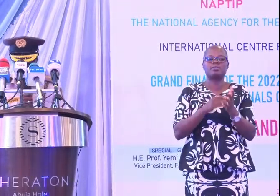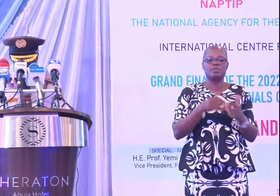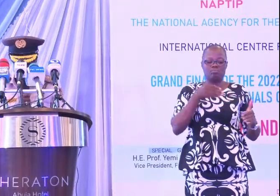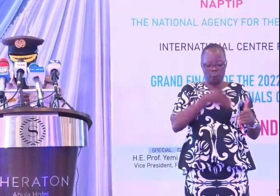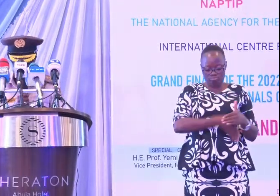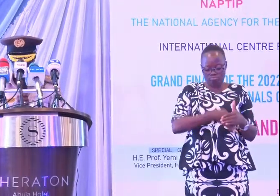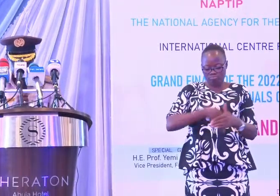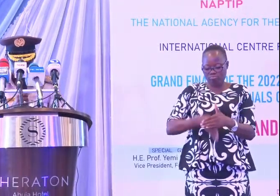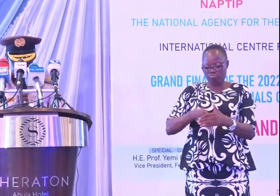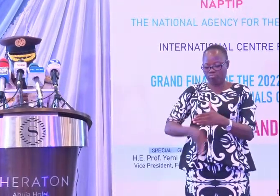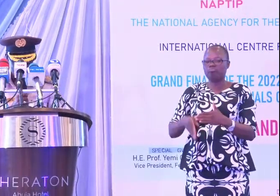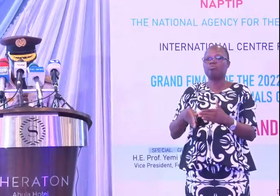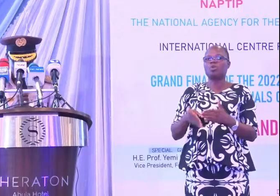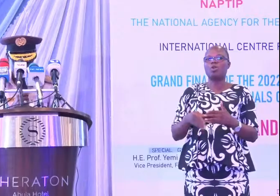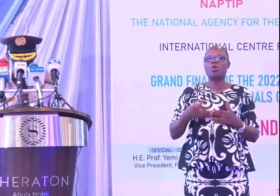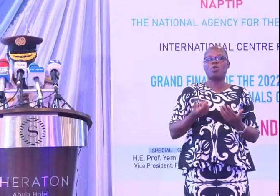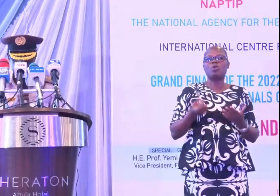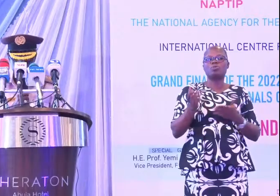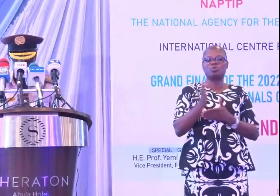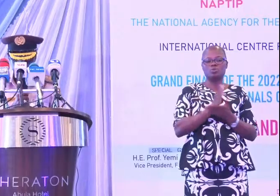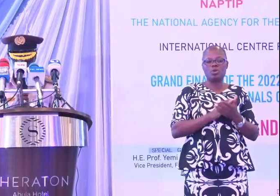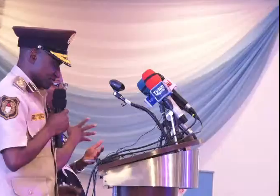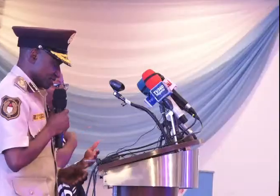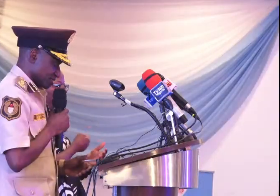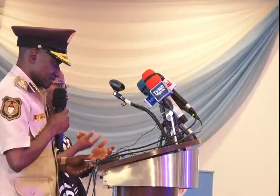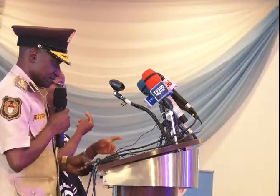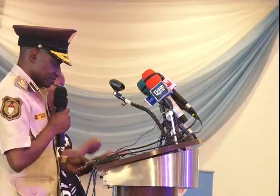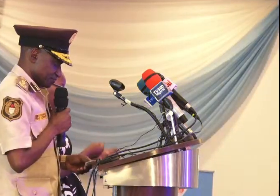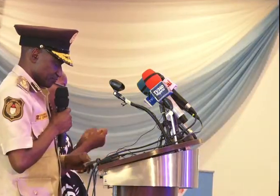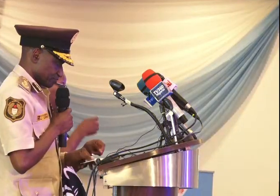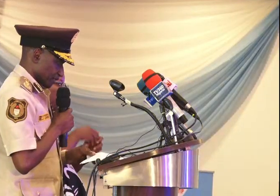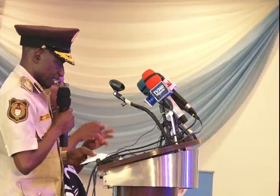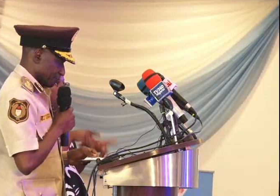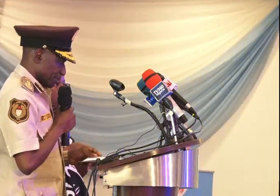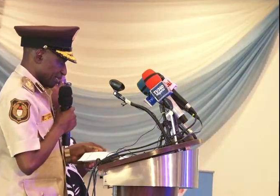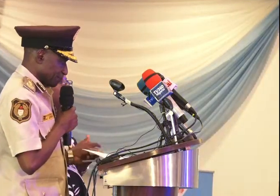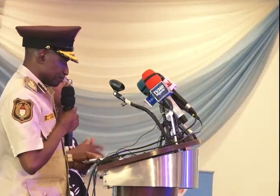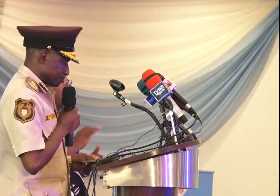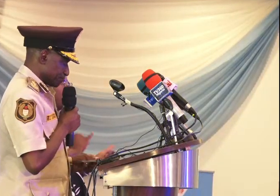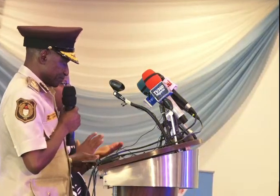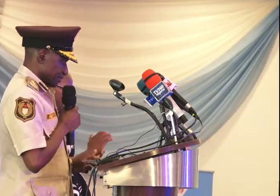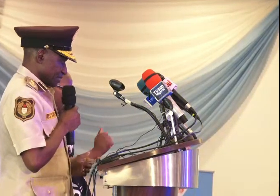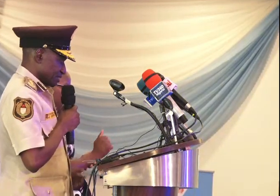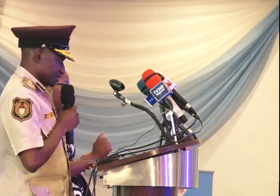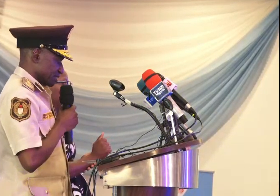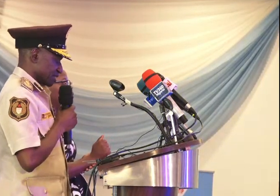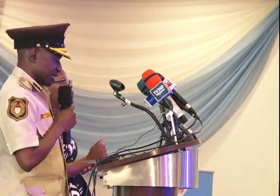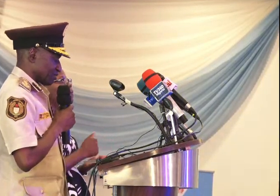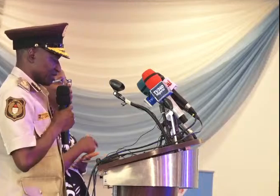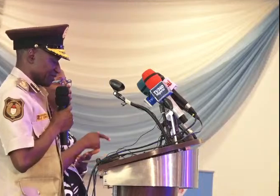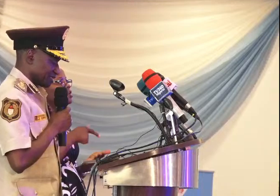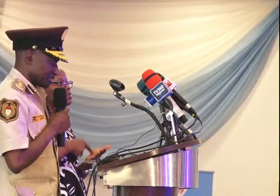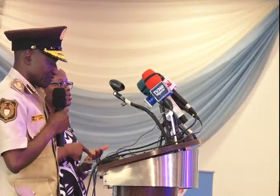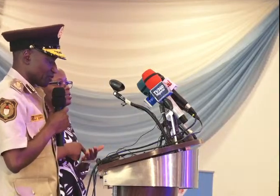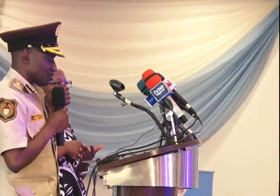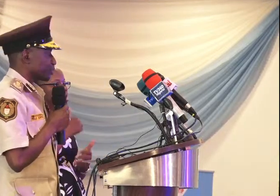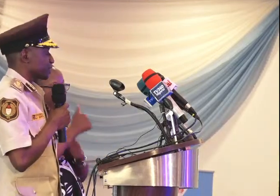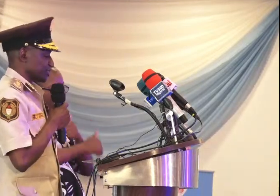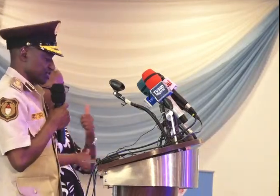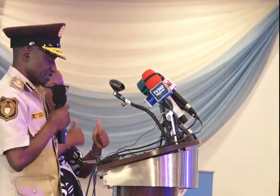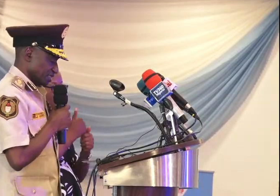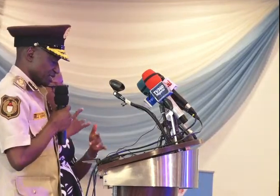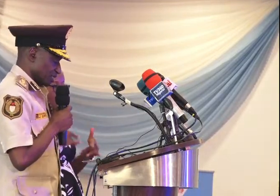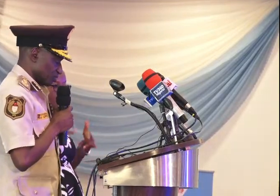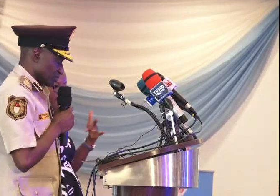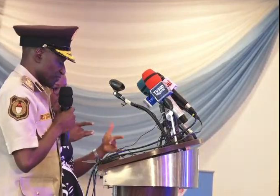of migrants, and trafficking in persons. I believe this annual event affords us